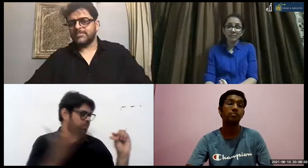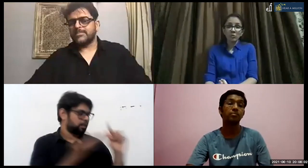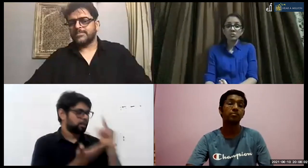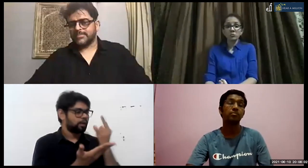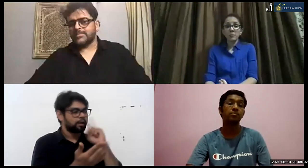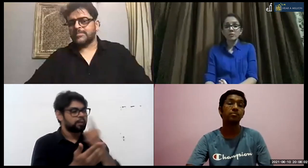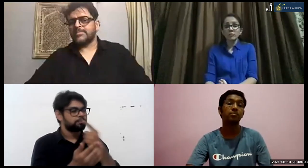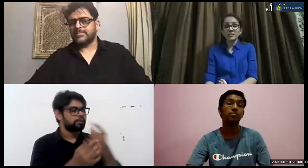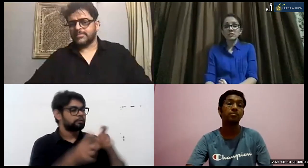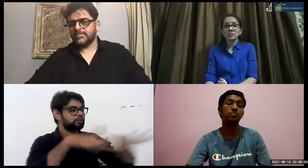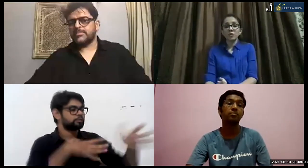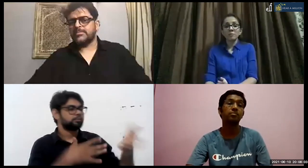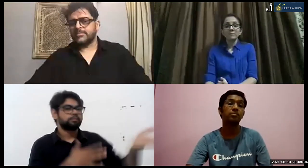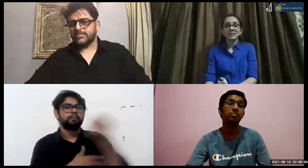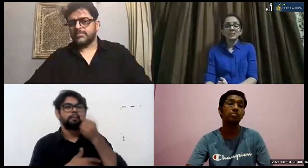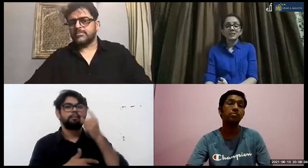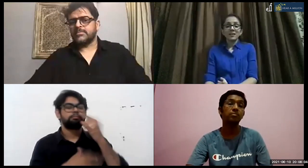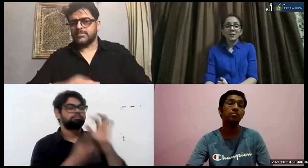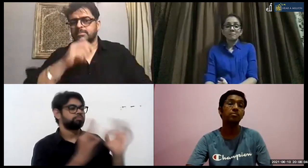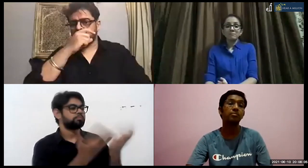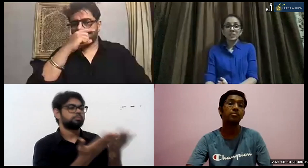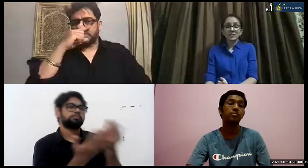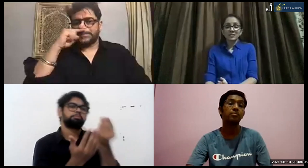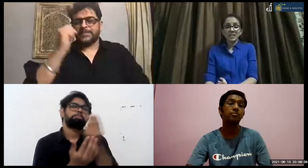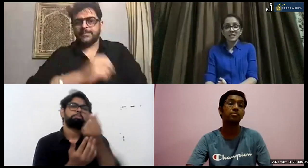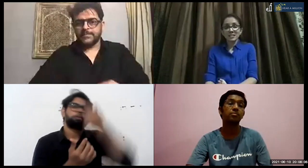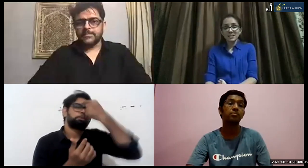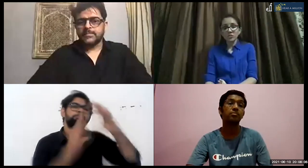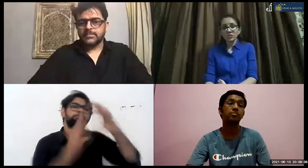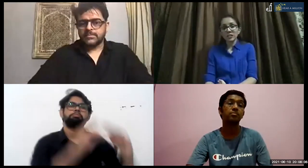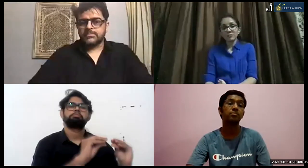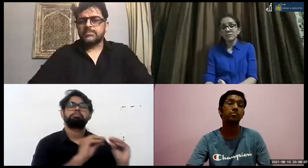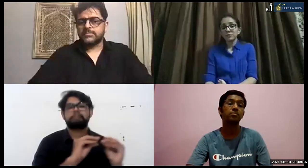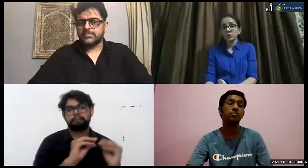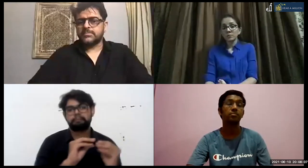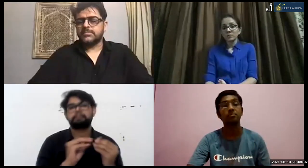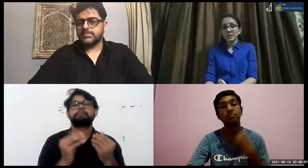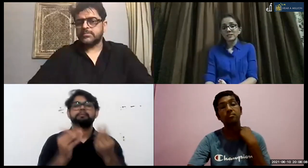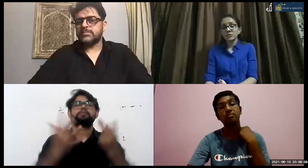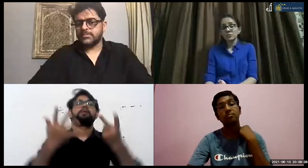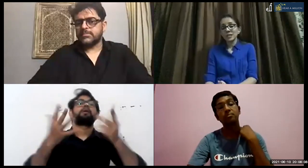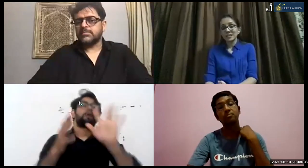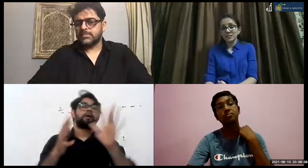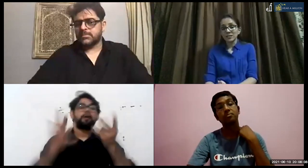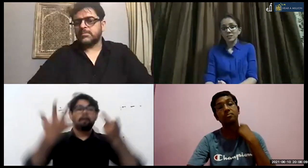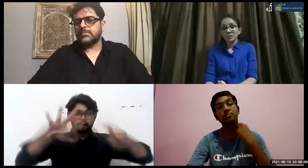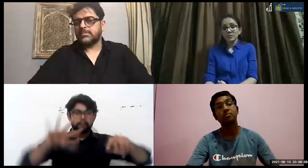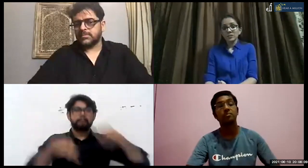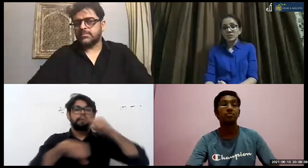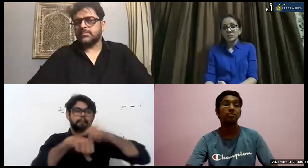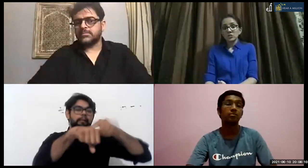they have most amount of questions from for us, whereas city children are very few and their issues are lesser.